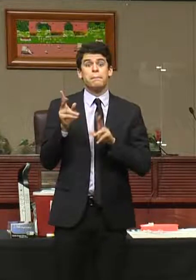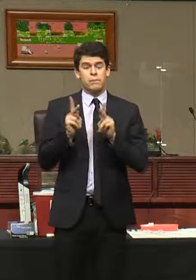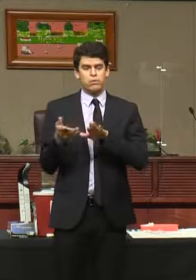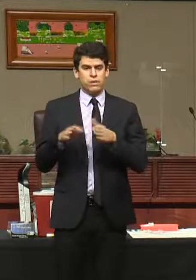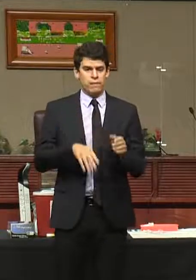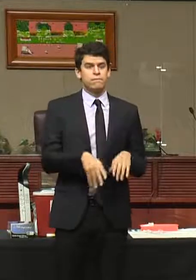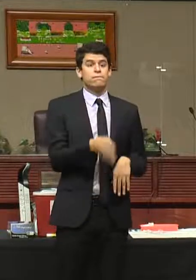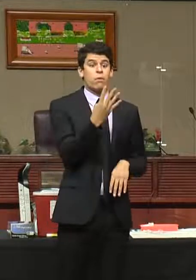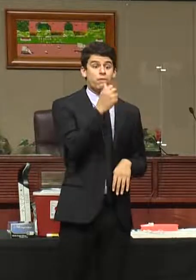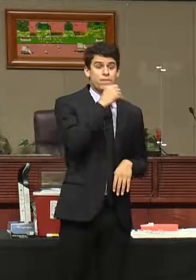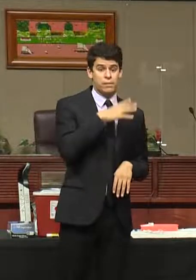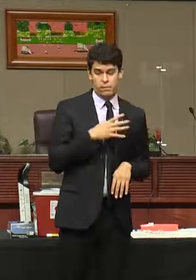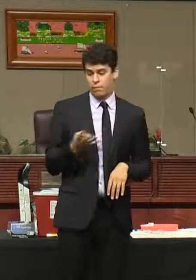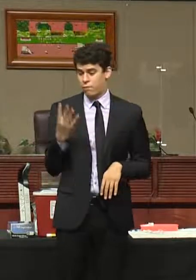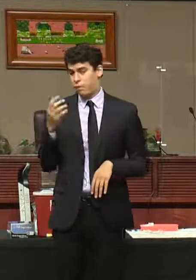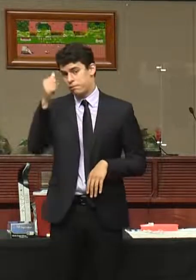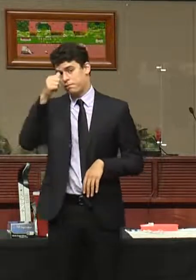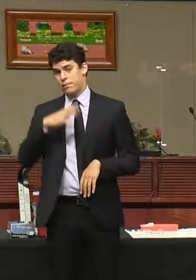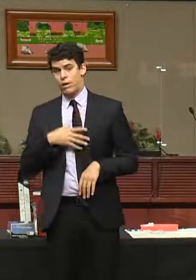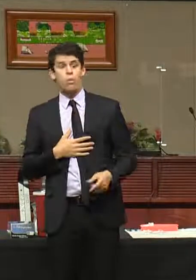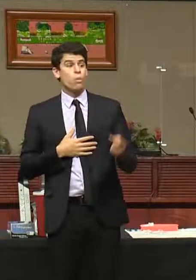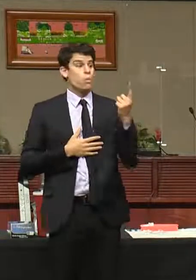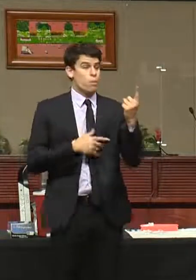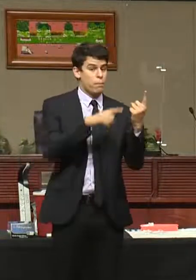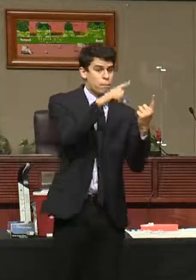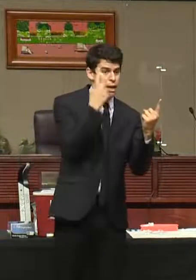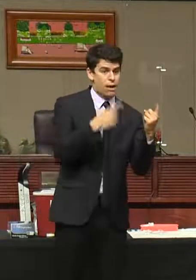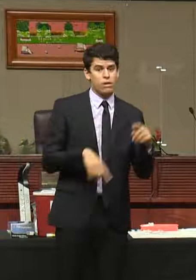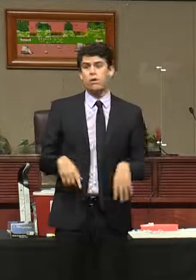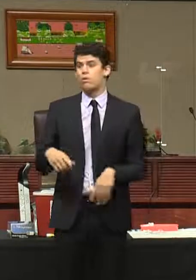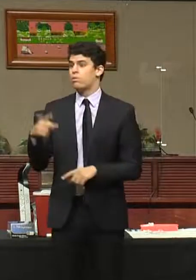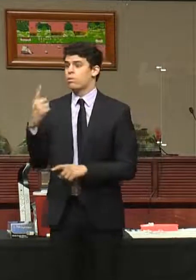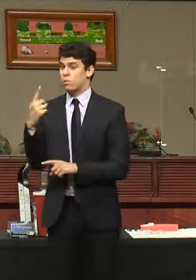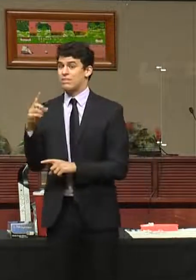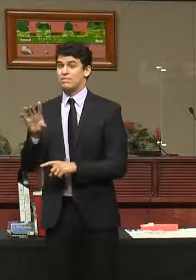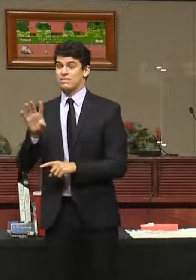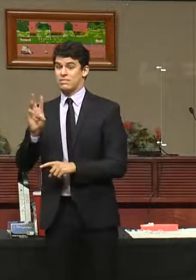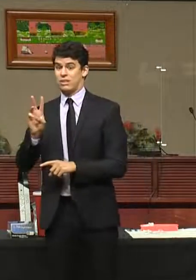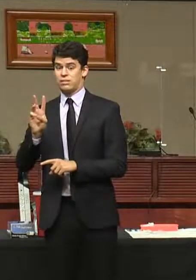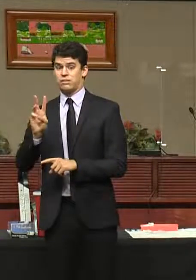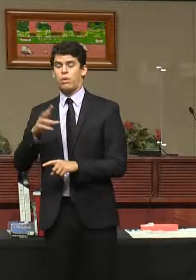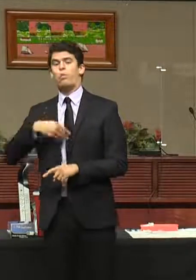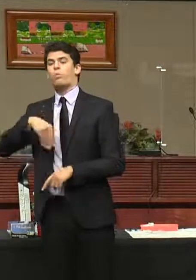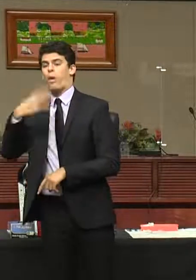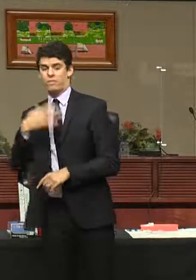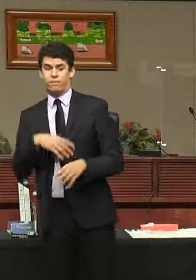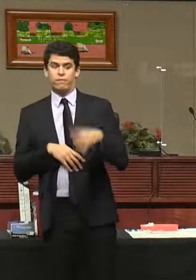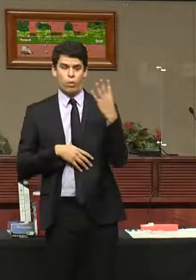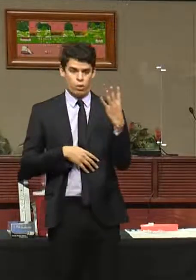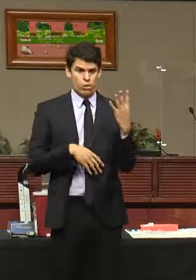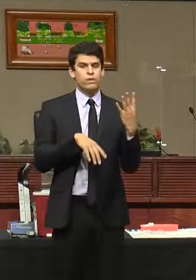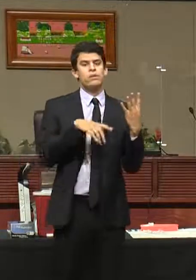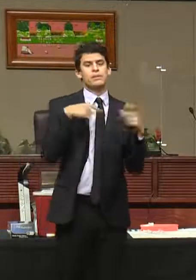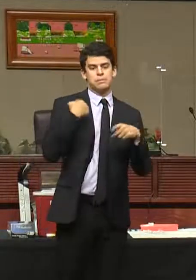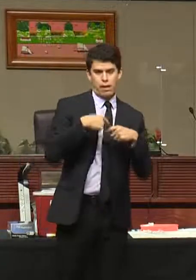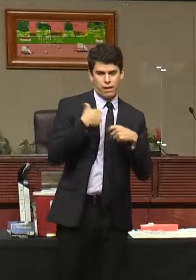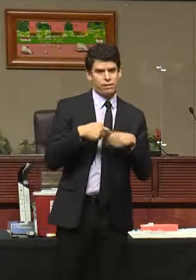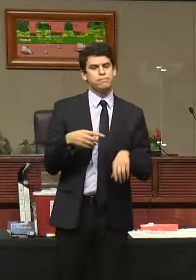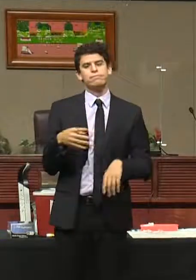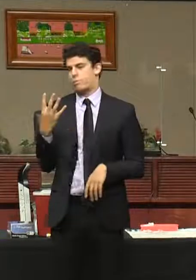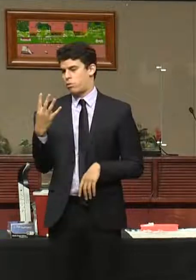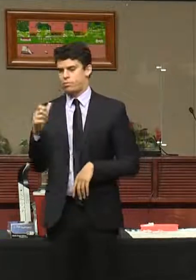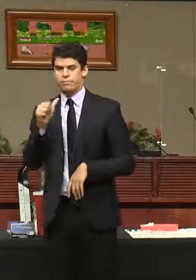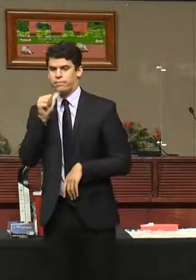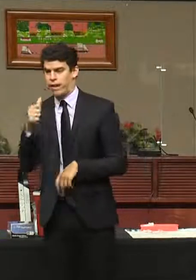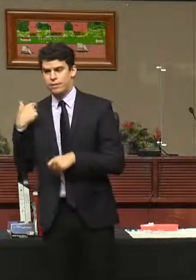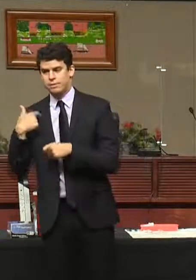male, 1 black, 1 of other, and 6 white. 4 were Hispanic, 4 were